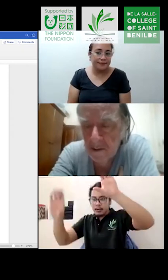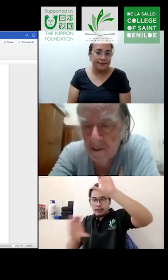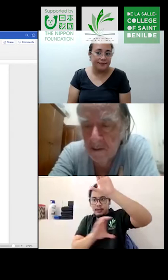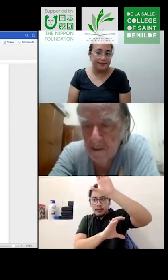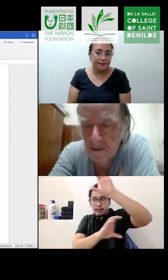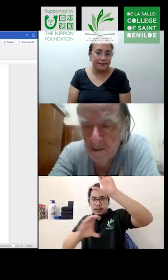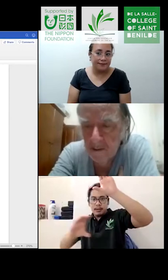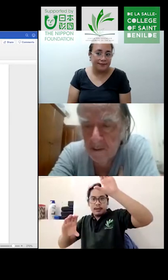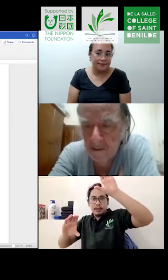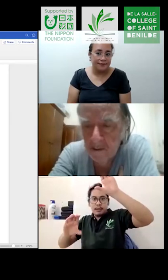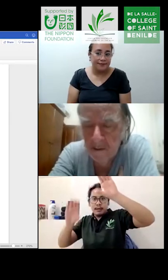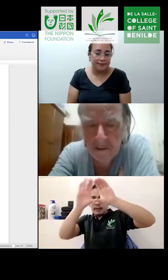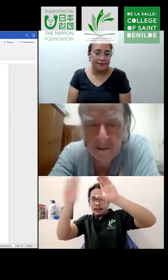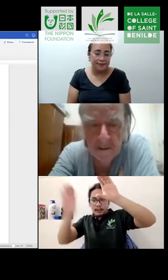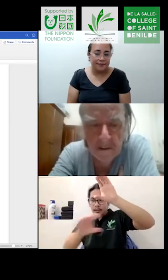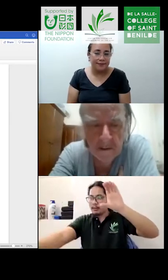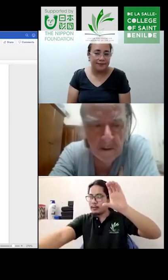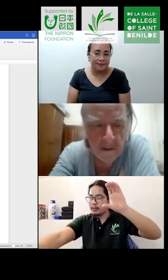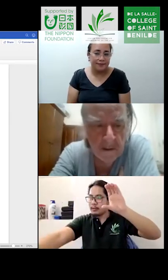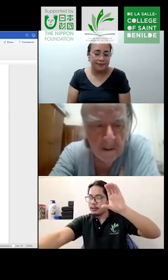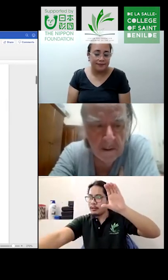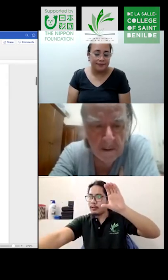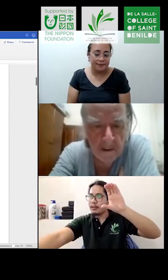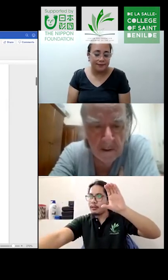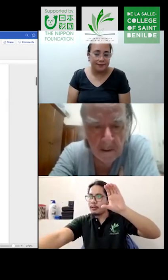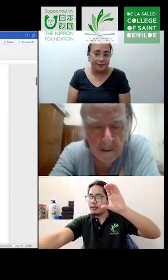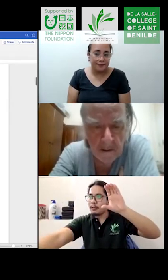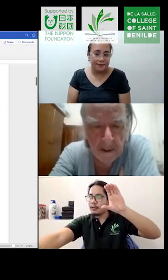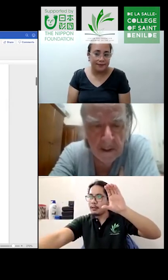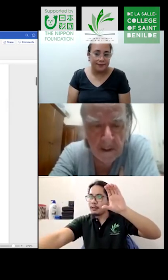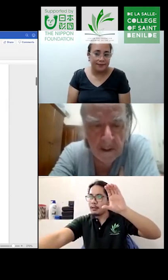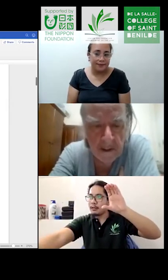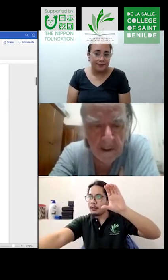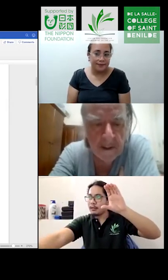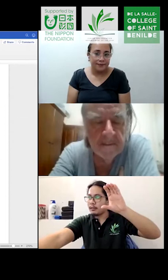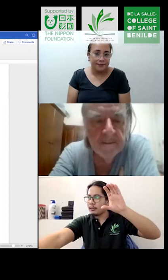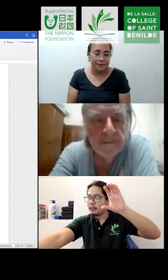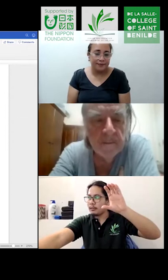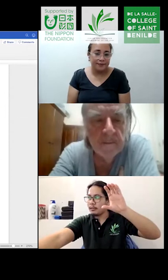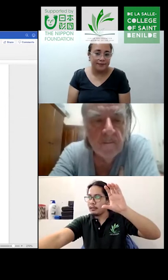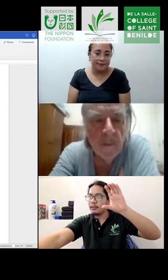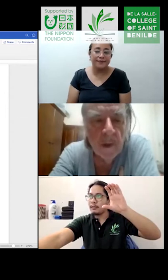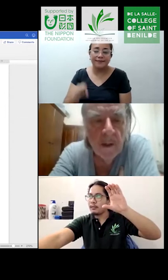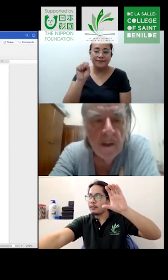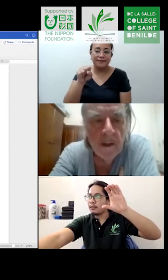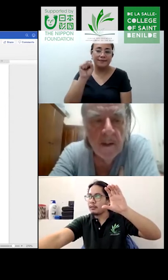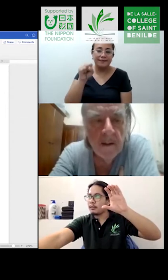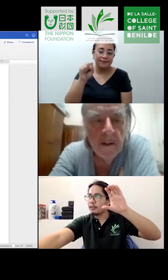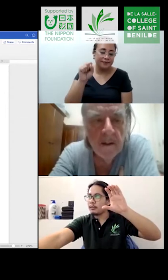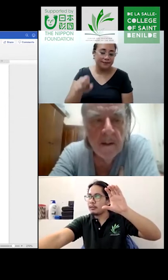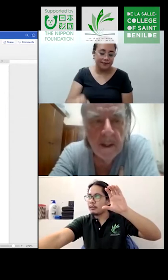you can see like it's all labeled down on the bottom here. So I just wanted to Yeah. show you what we did